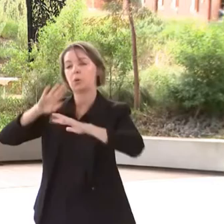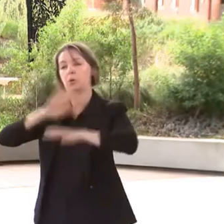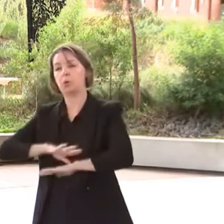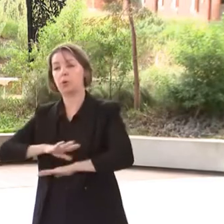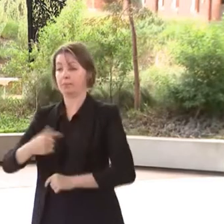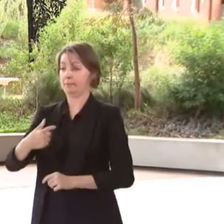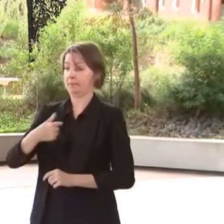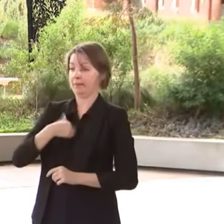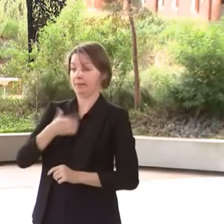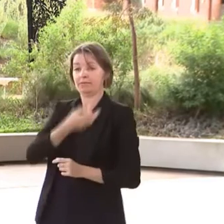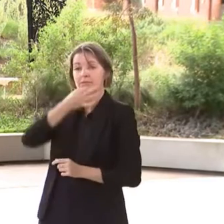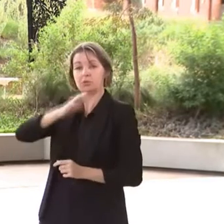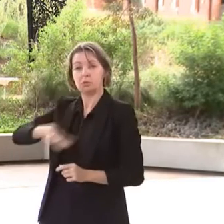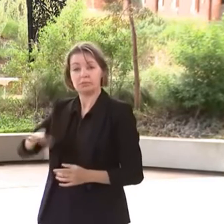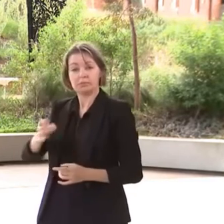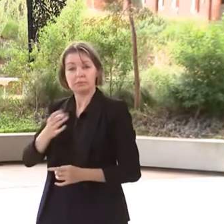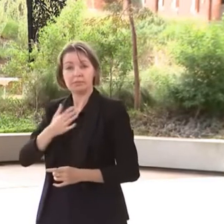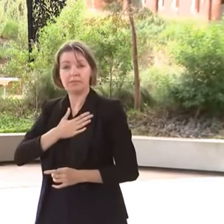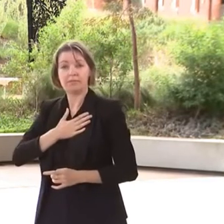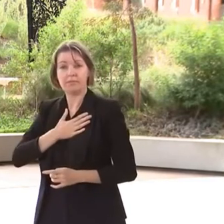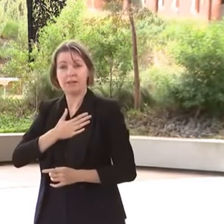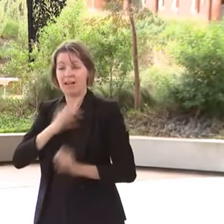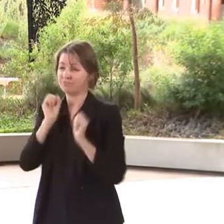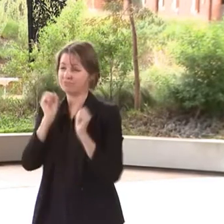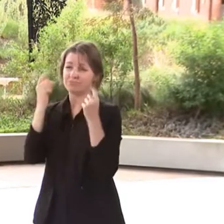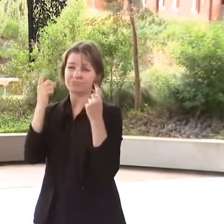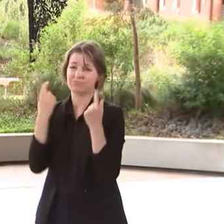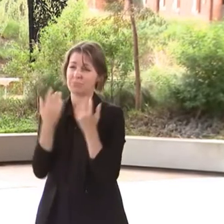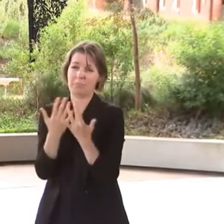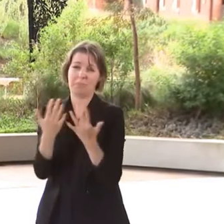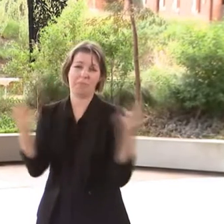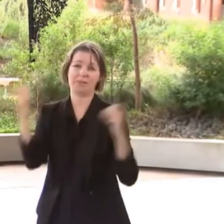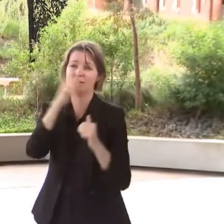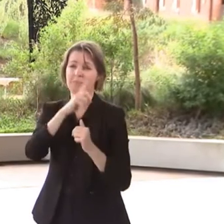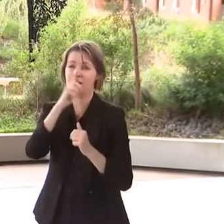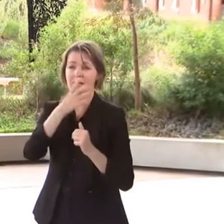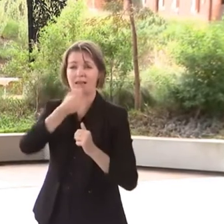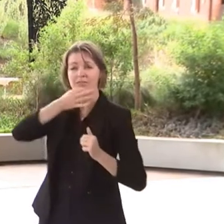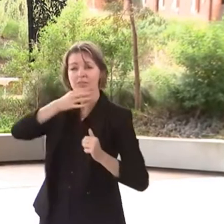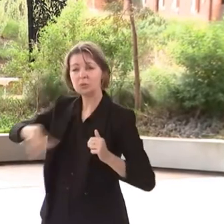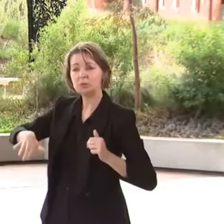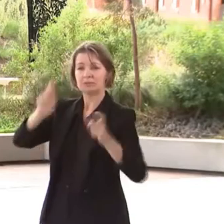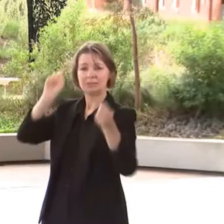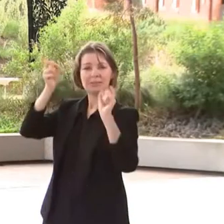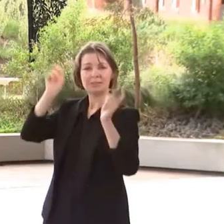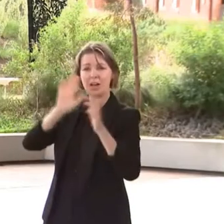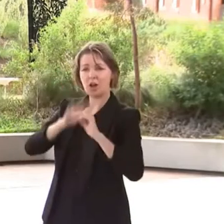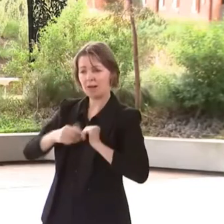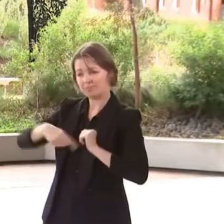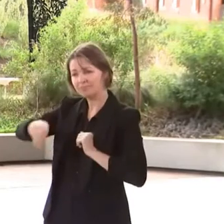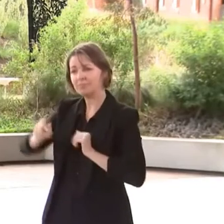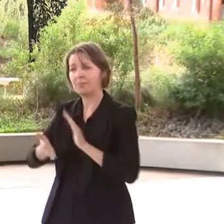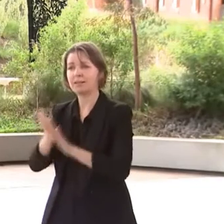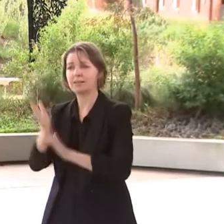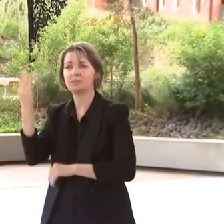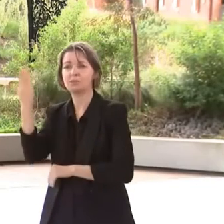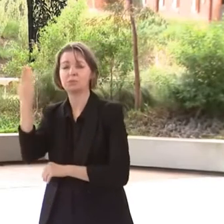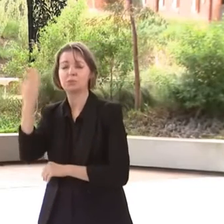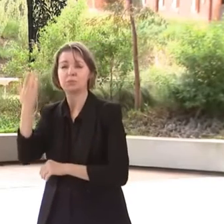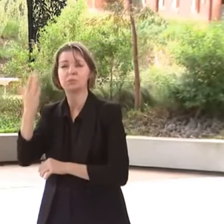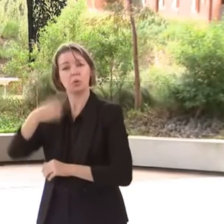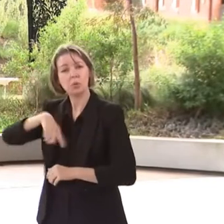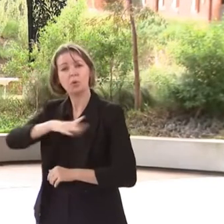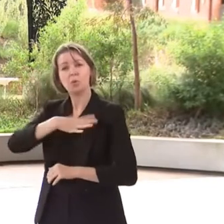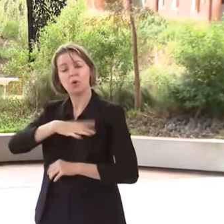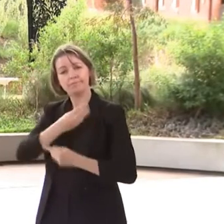know that many mums and dads across our state are anxious about the return to school, and therefore we want to provide